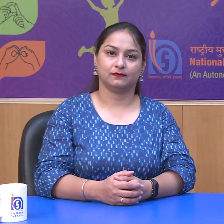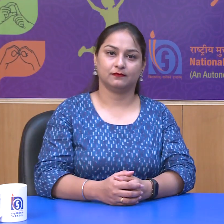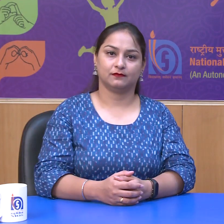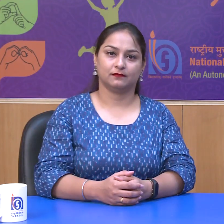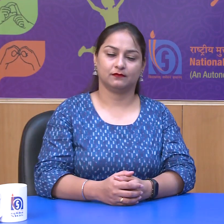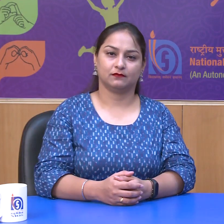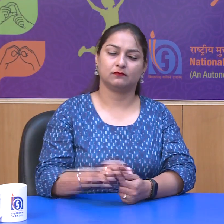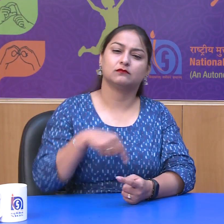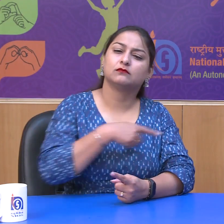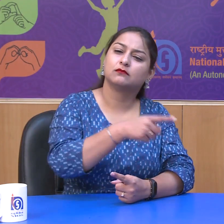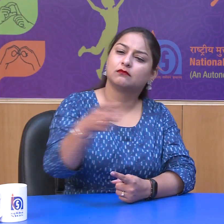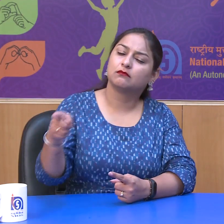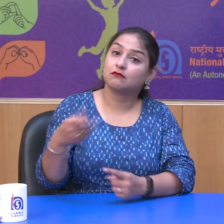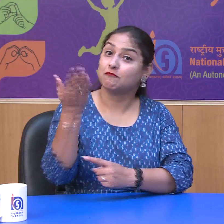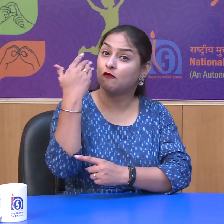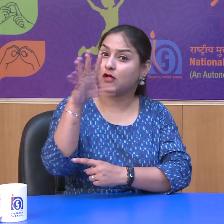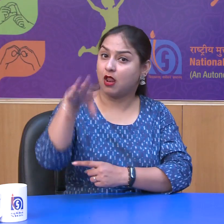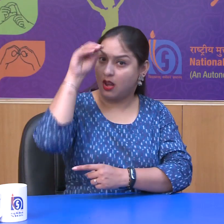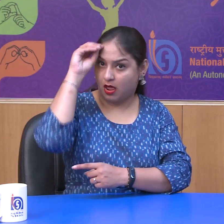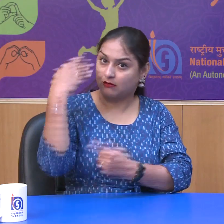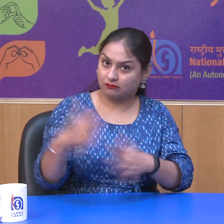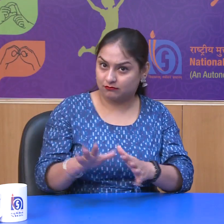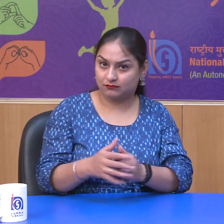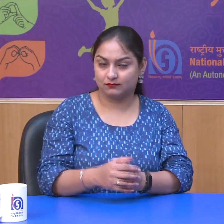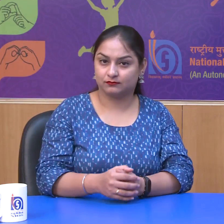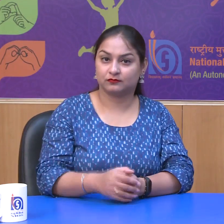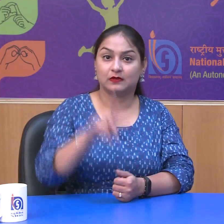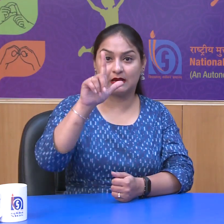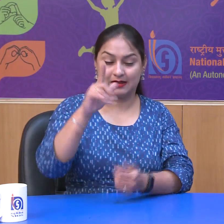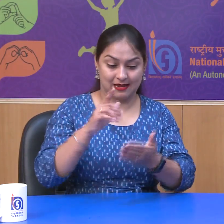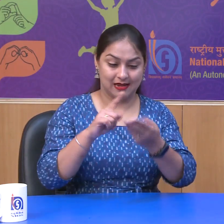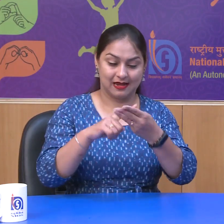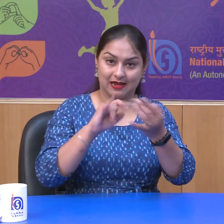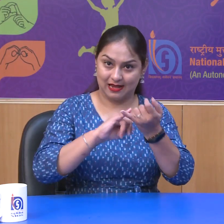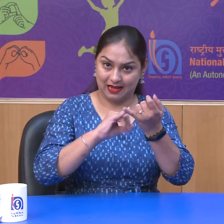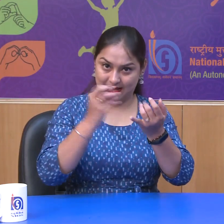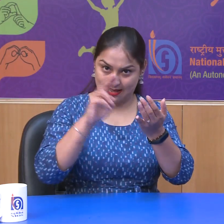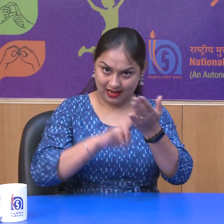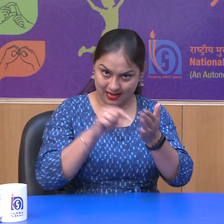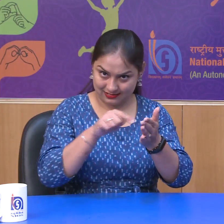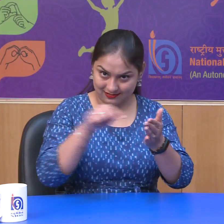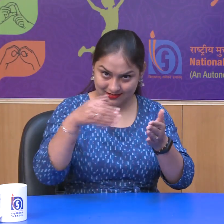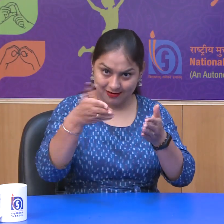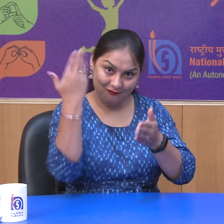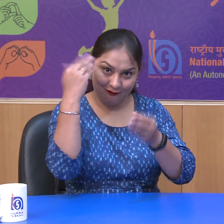You have already learnt about it in the lesson on physiography of India.